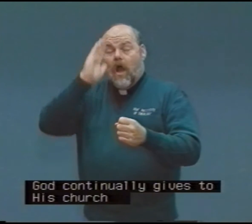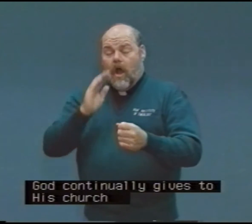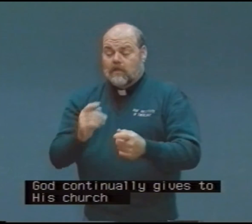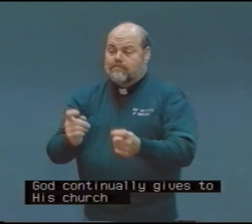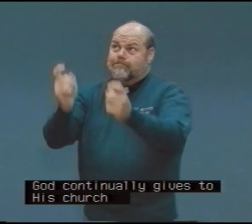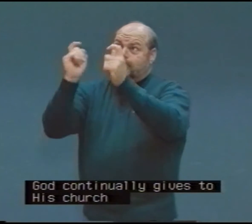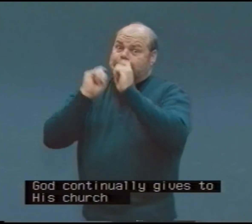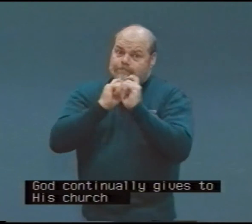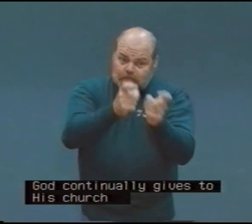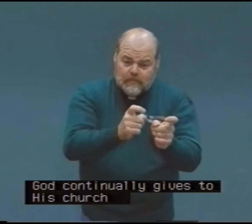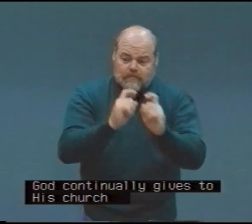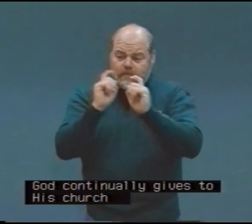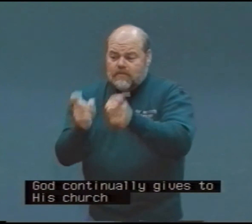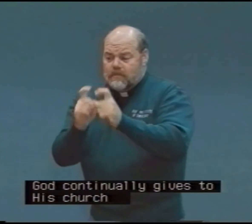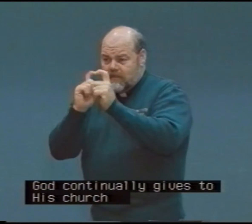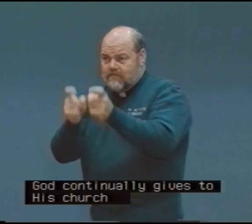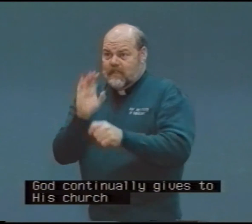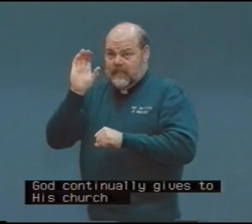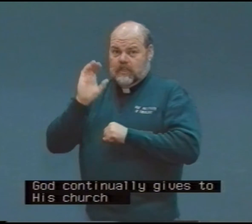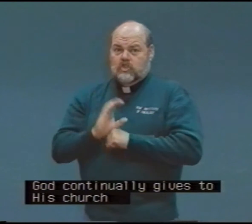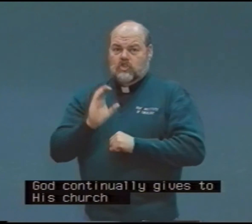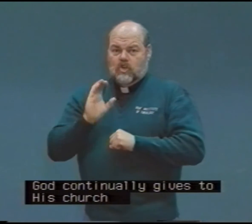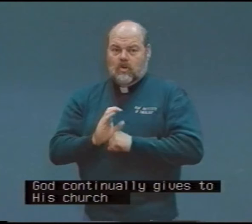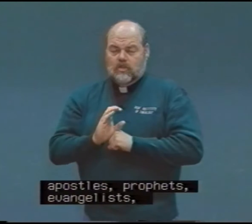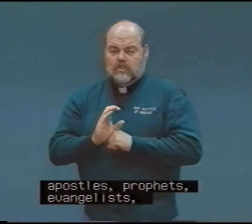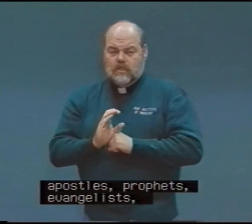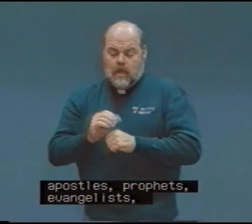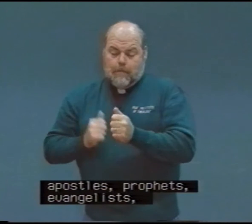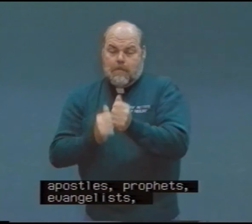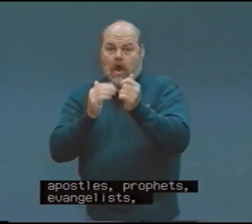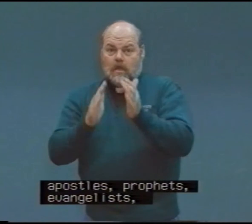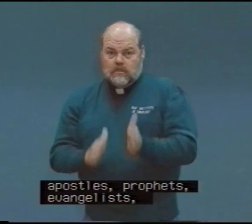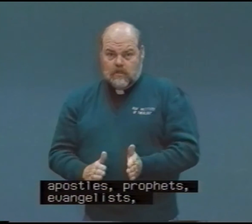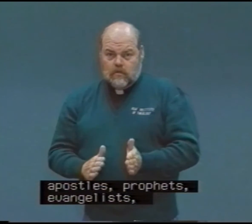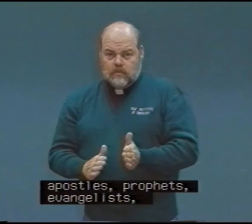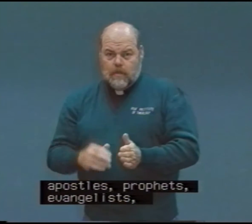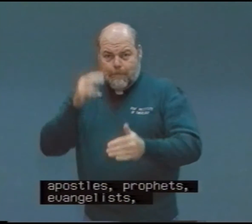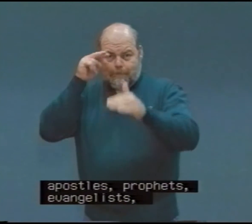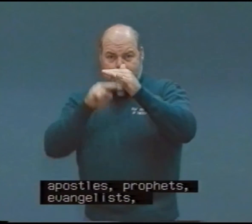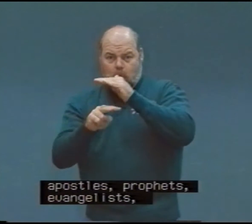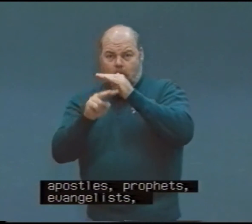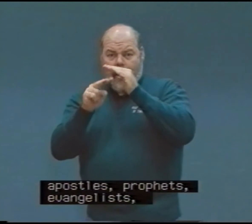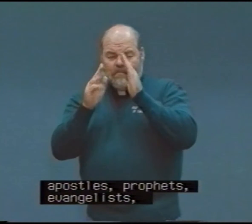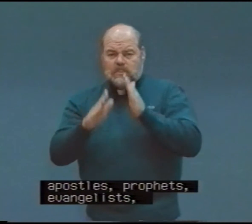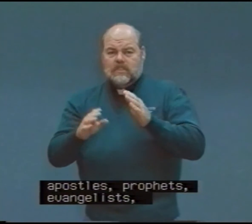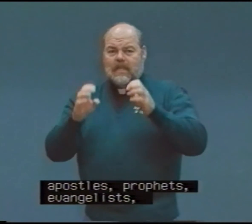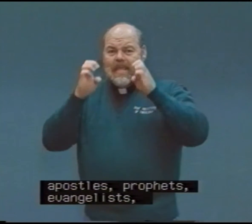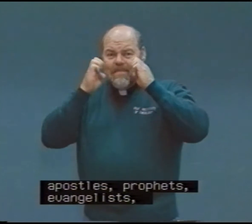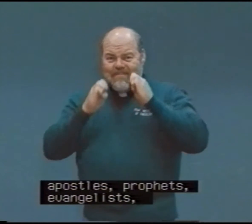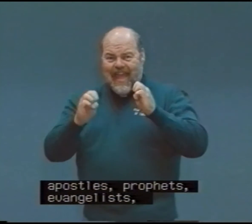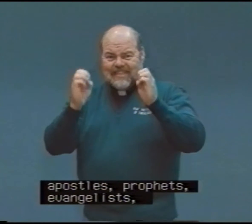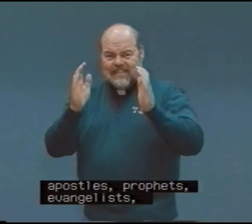power, God continually gives to his church. Apostles, prophets, evangelists,